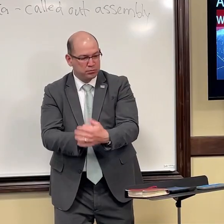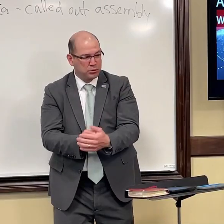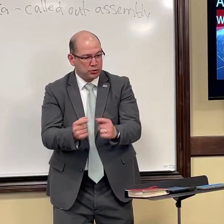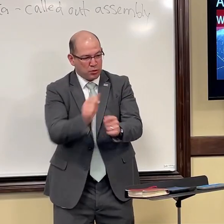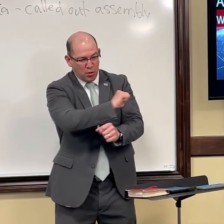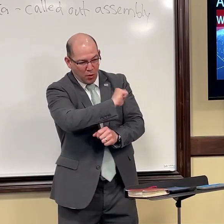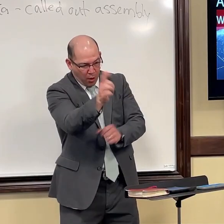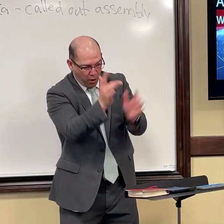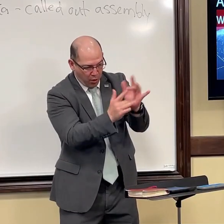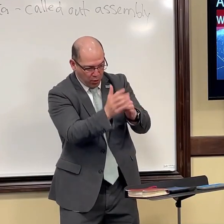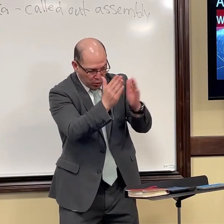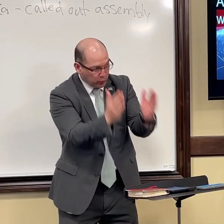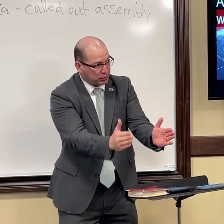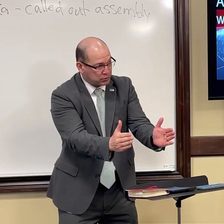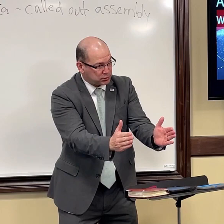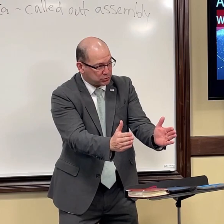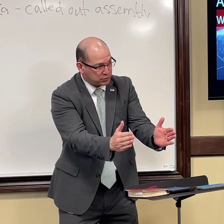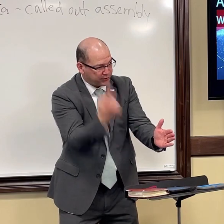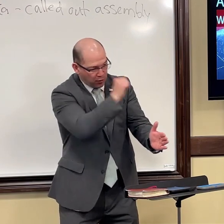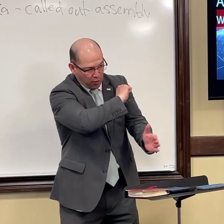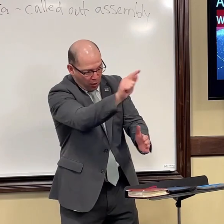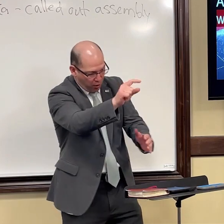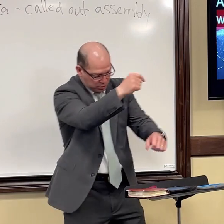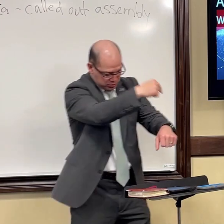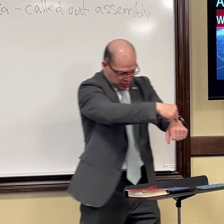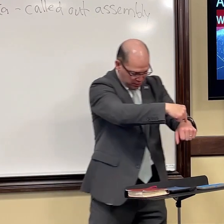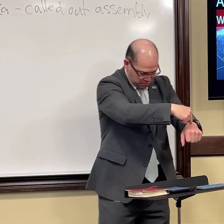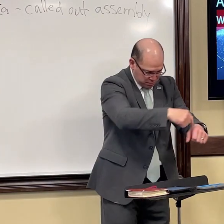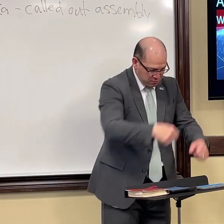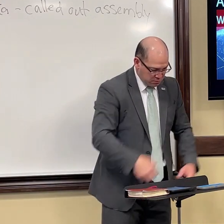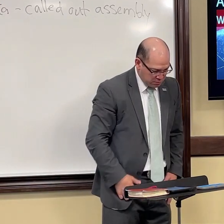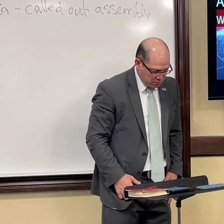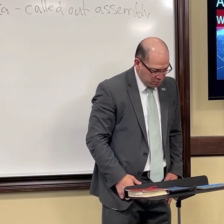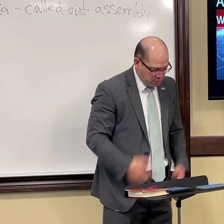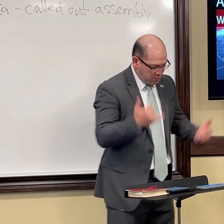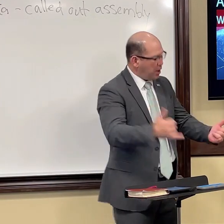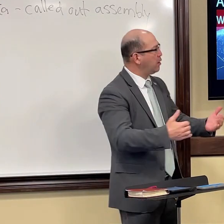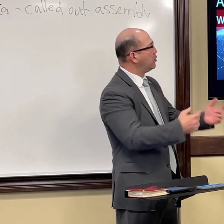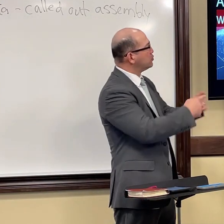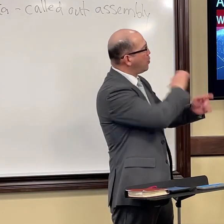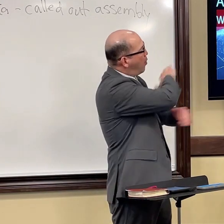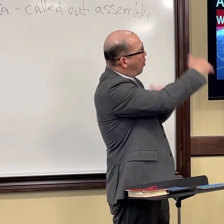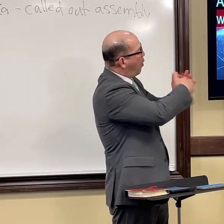Jesus, he has all power and all authority for all Christians for all time.